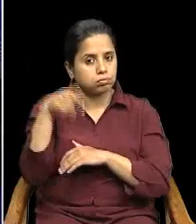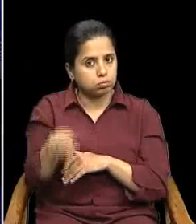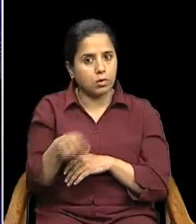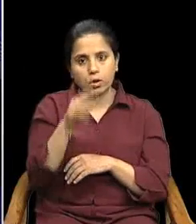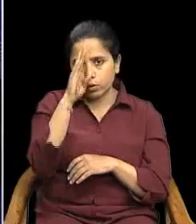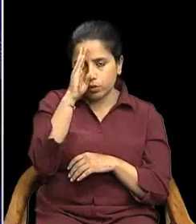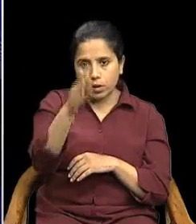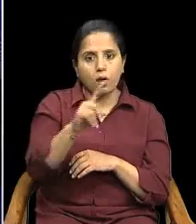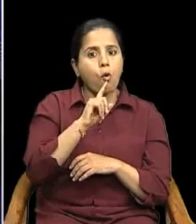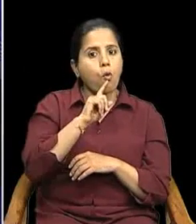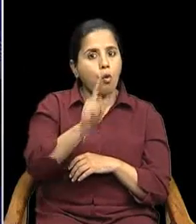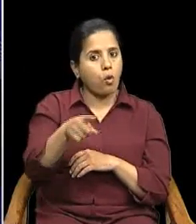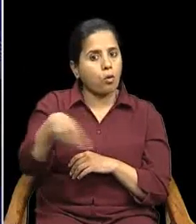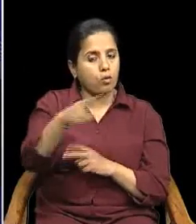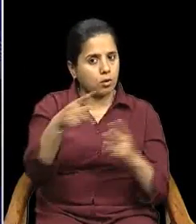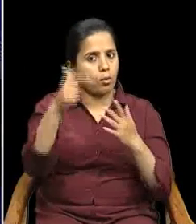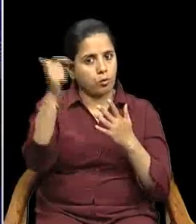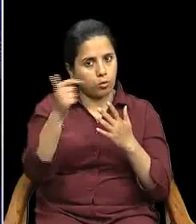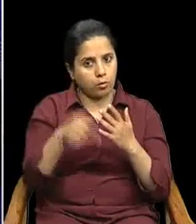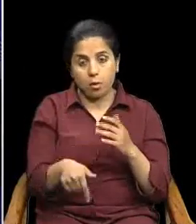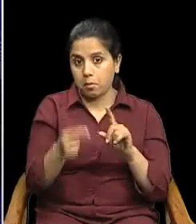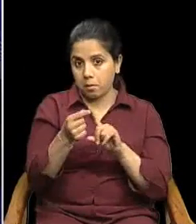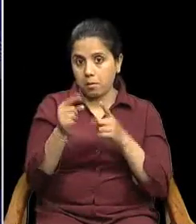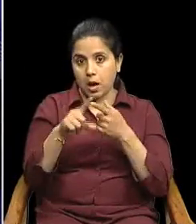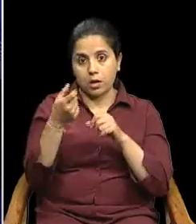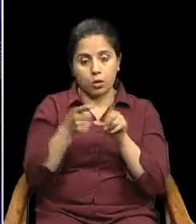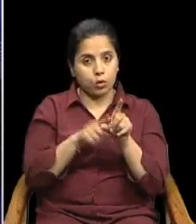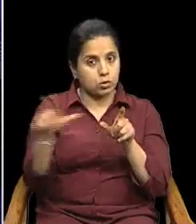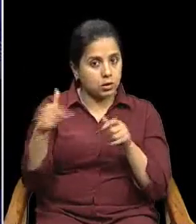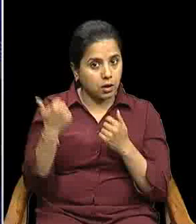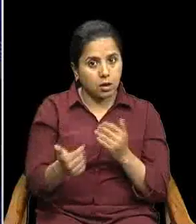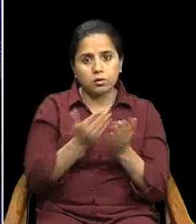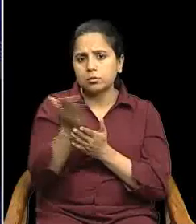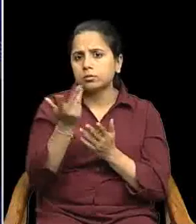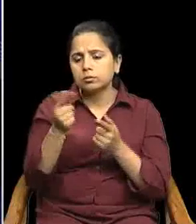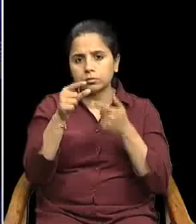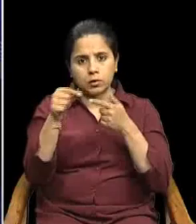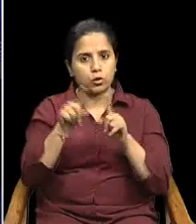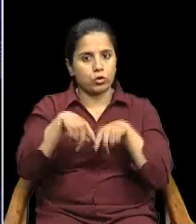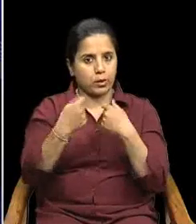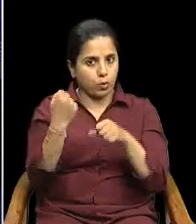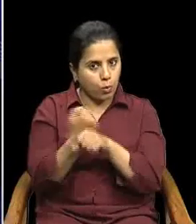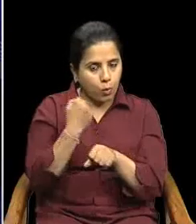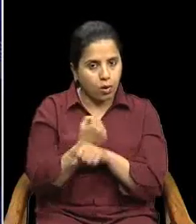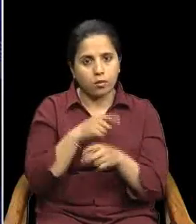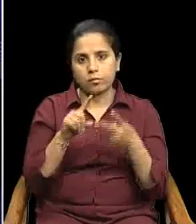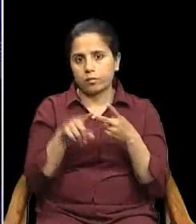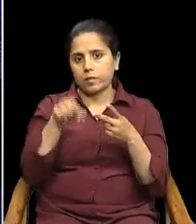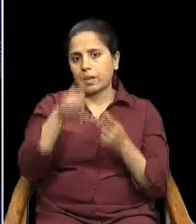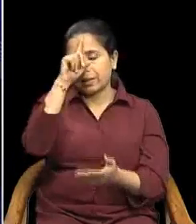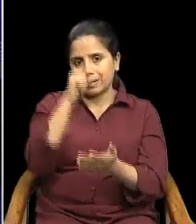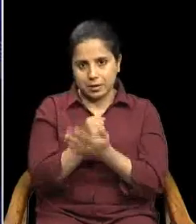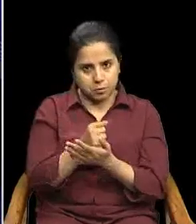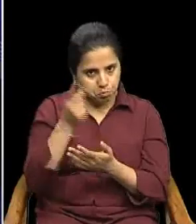direct these aspects. So, the pedagogical aspects are the teamwork and decision